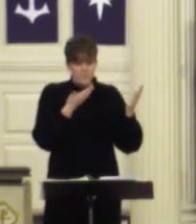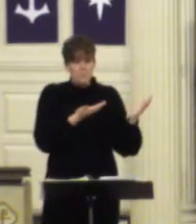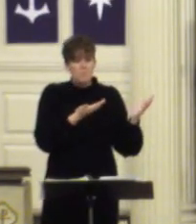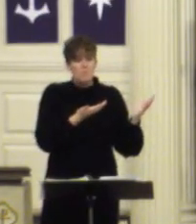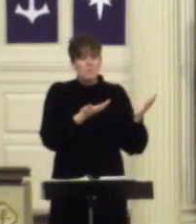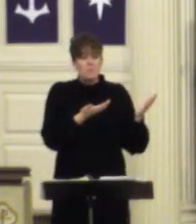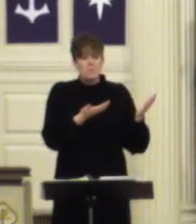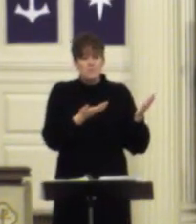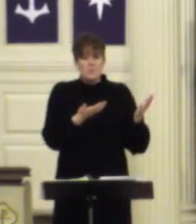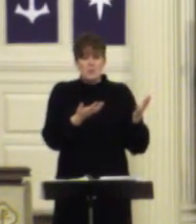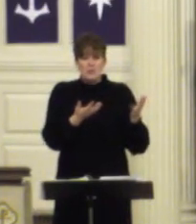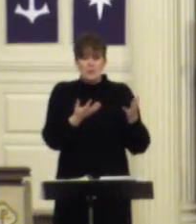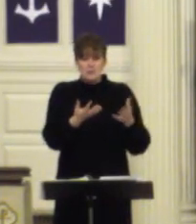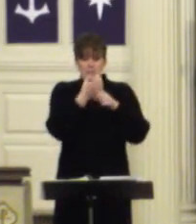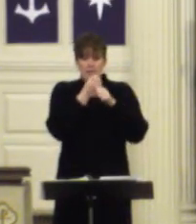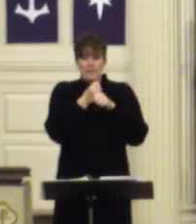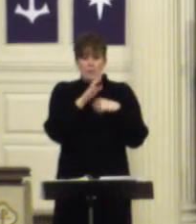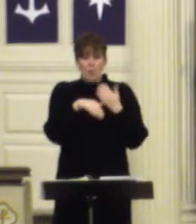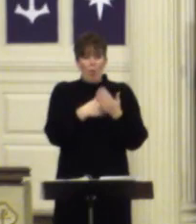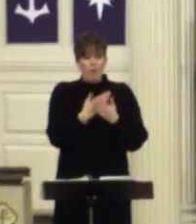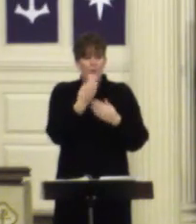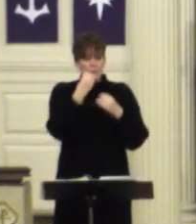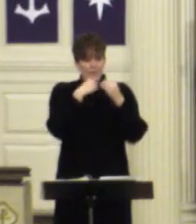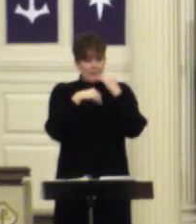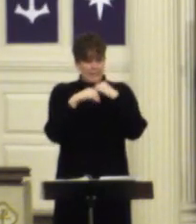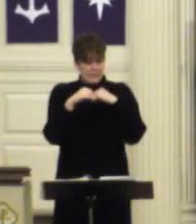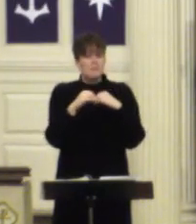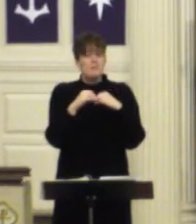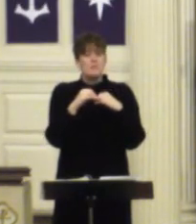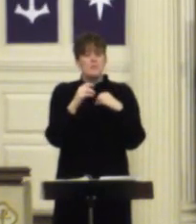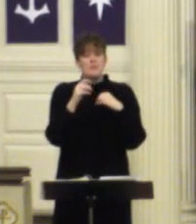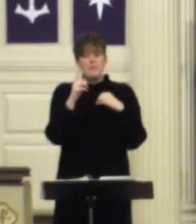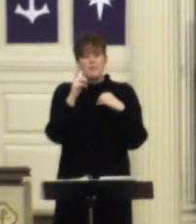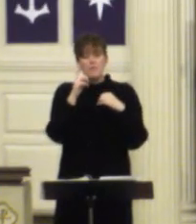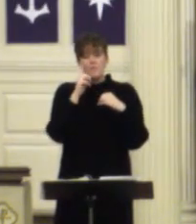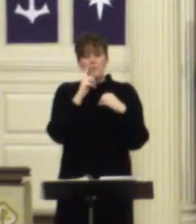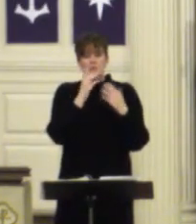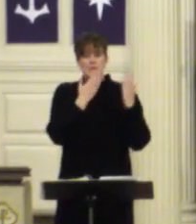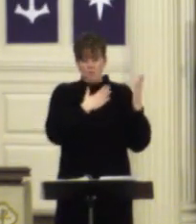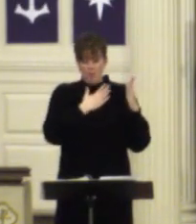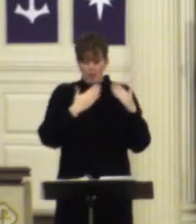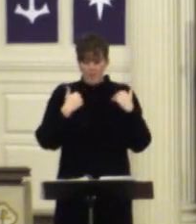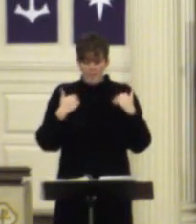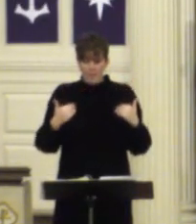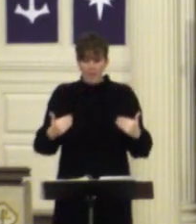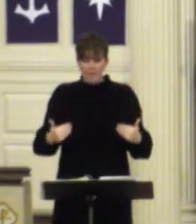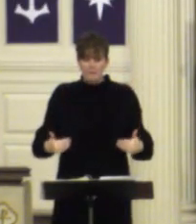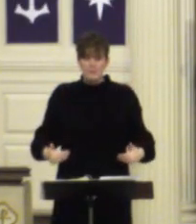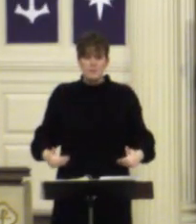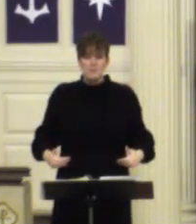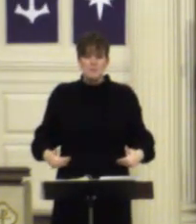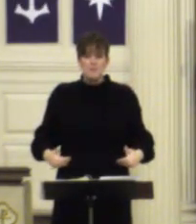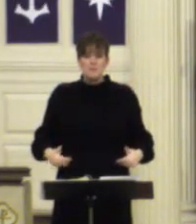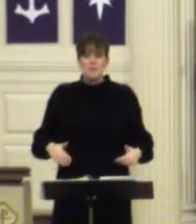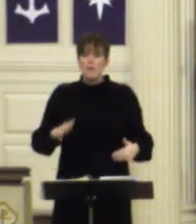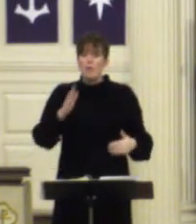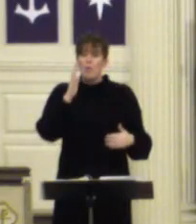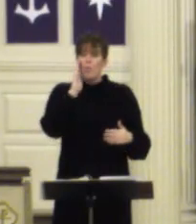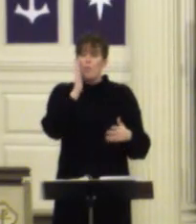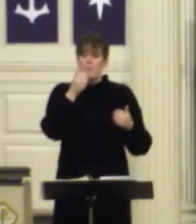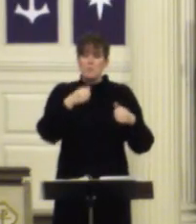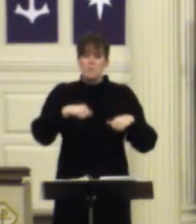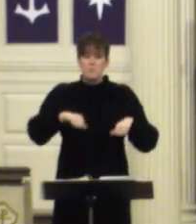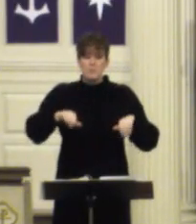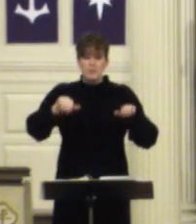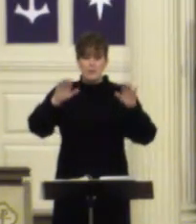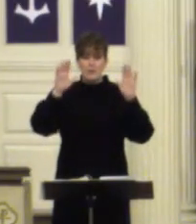"Take this, all of you, and eat of it, for this is my body, which